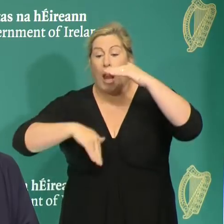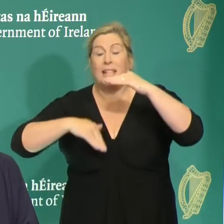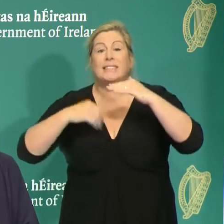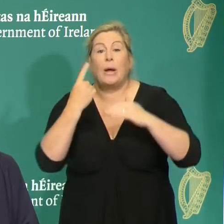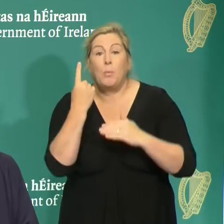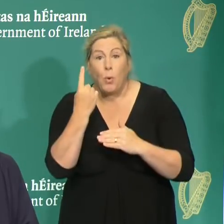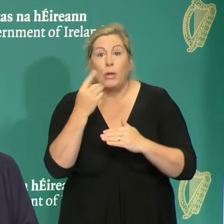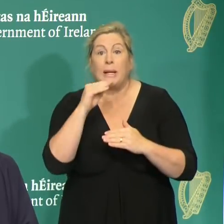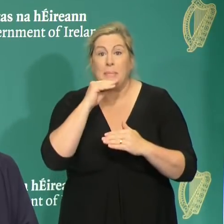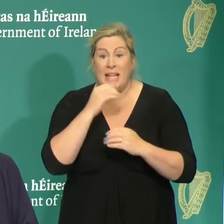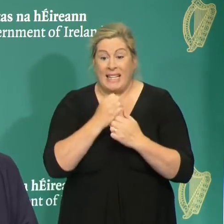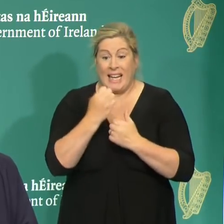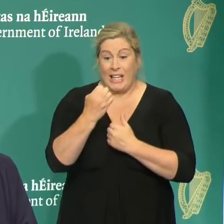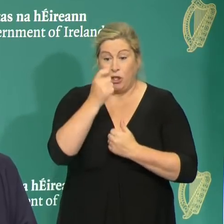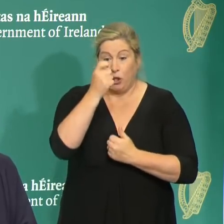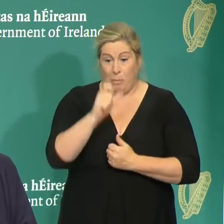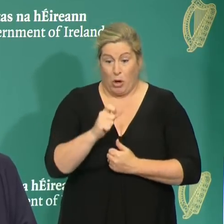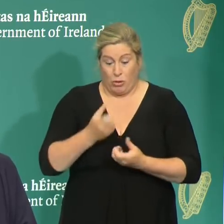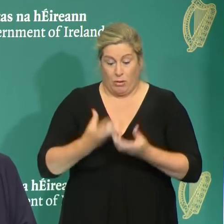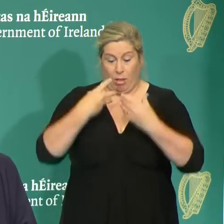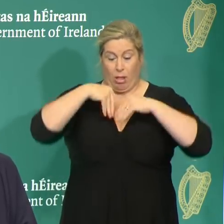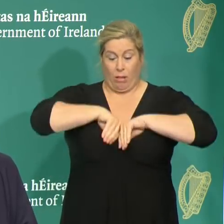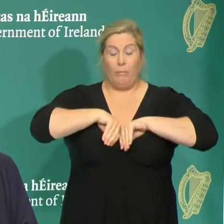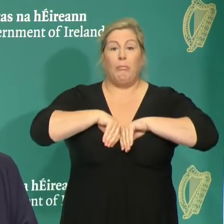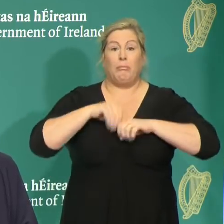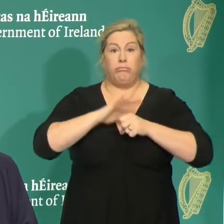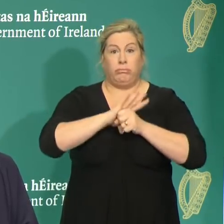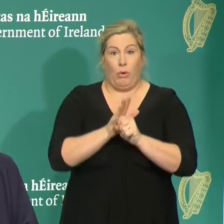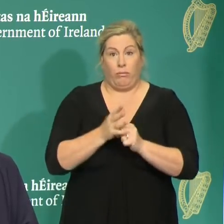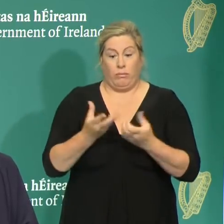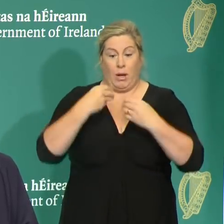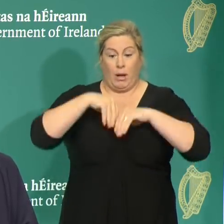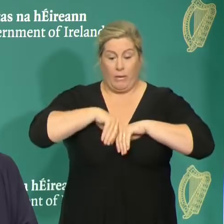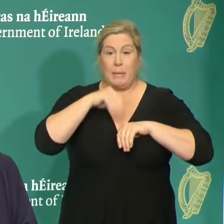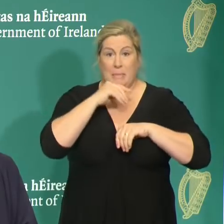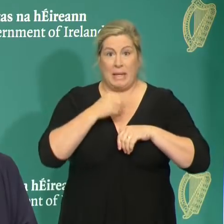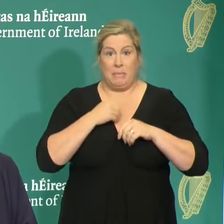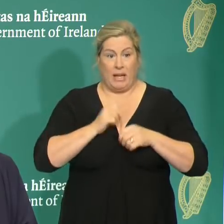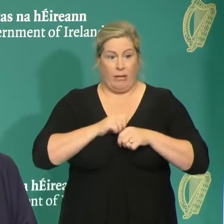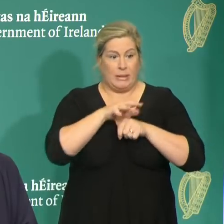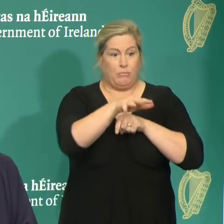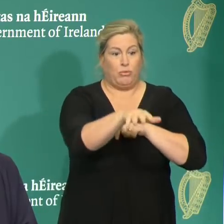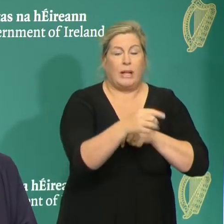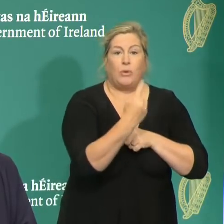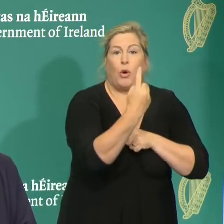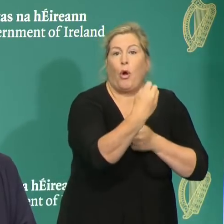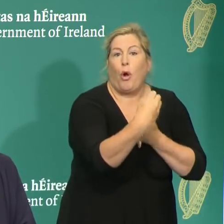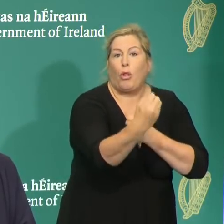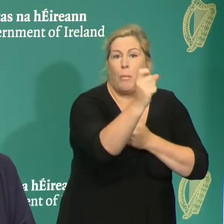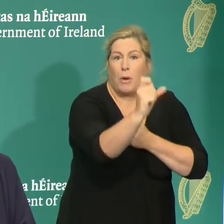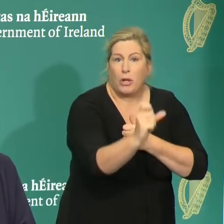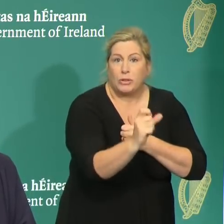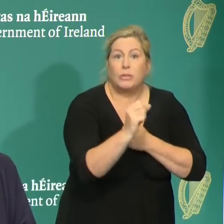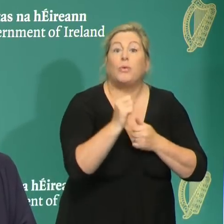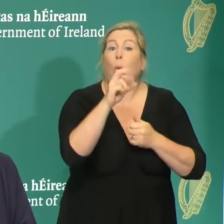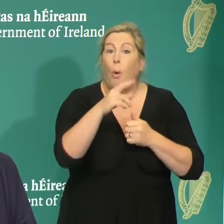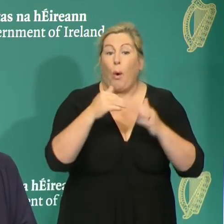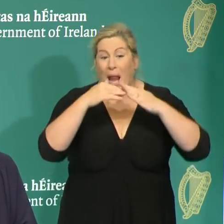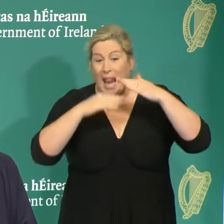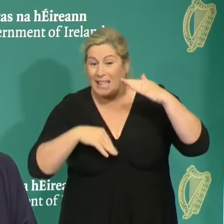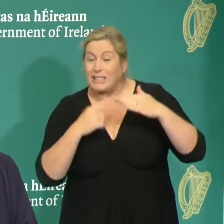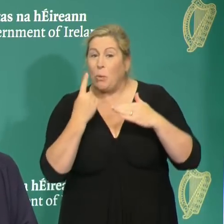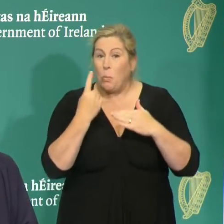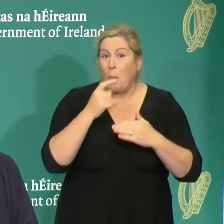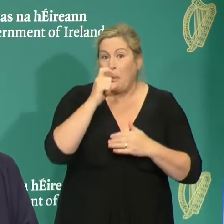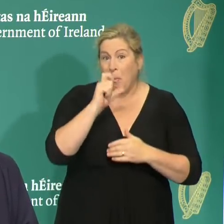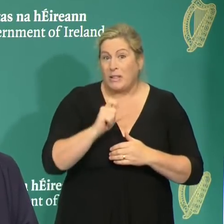has it infects one person or less. In that scenario, the disease begins to die off.